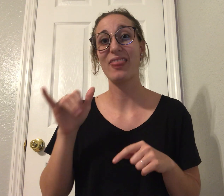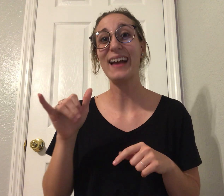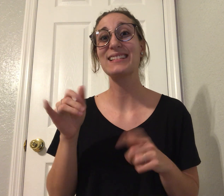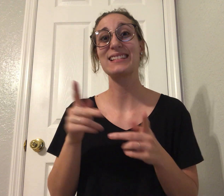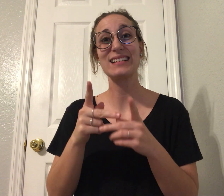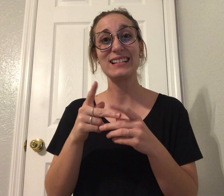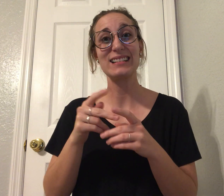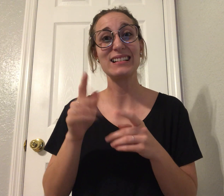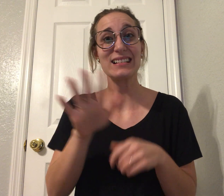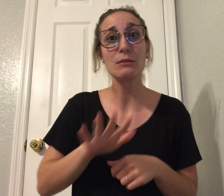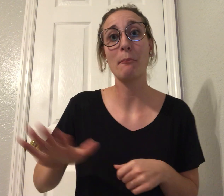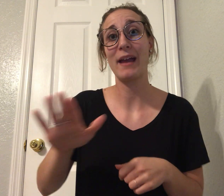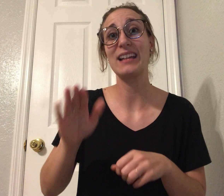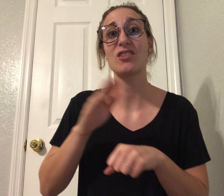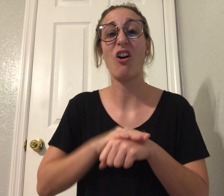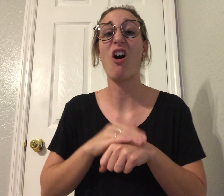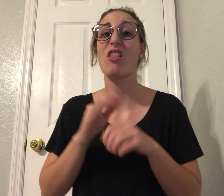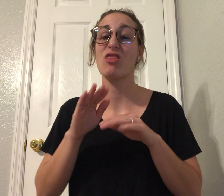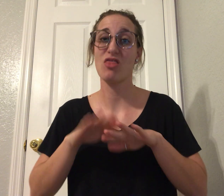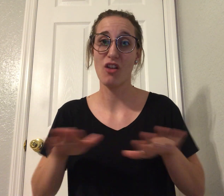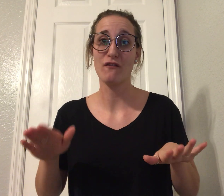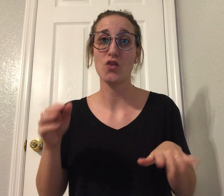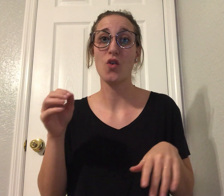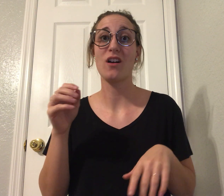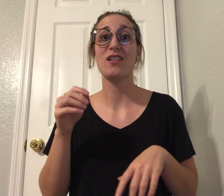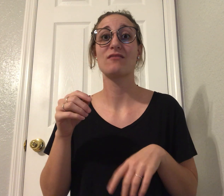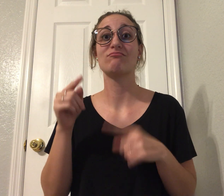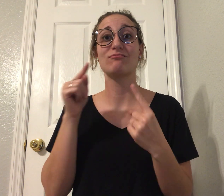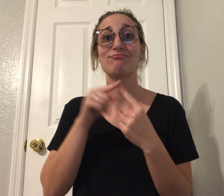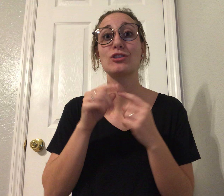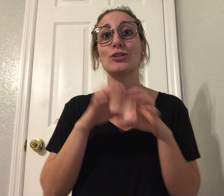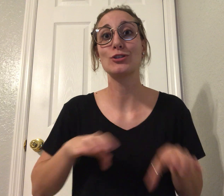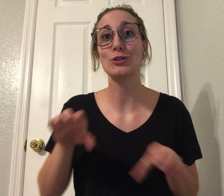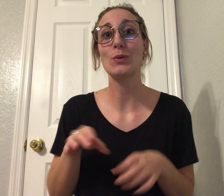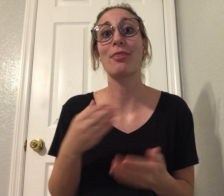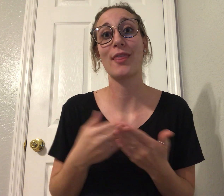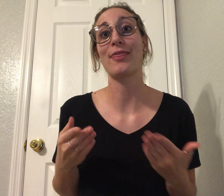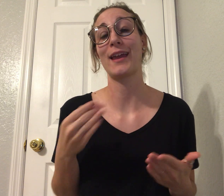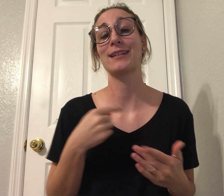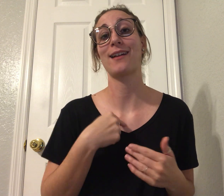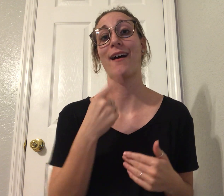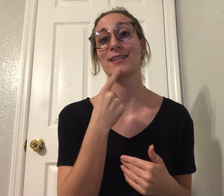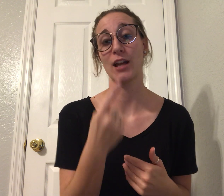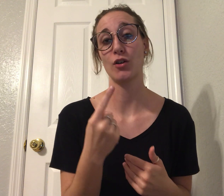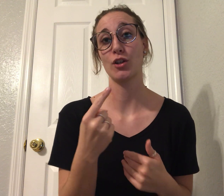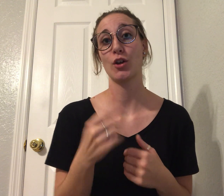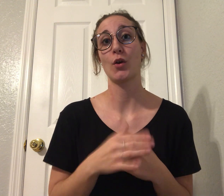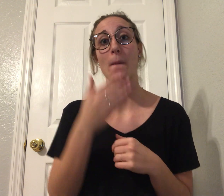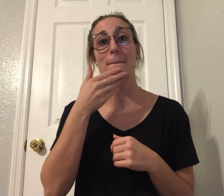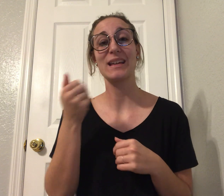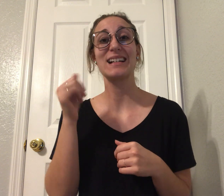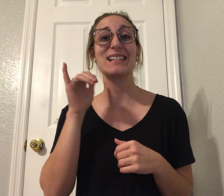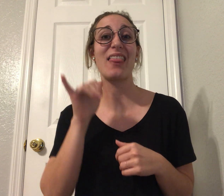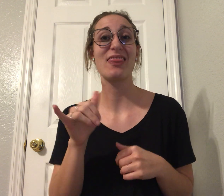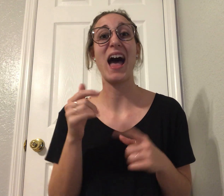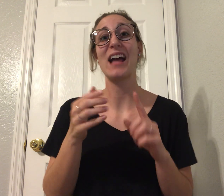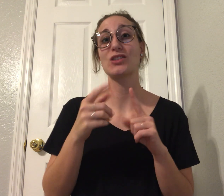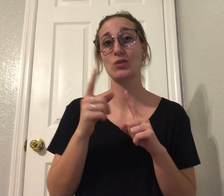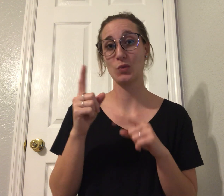give to you. Because that is where true balanced health and wellness comes from. You've got a really expensive home